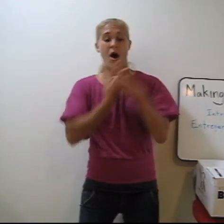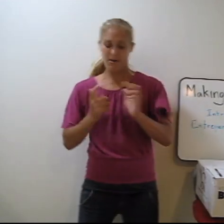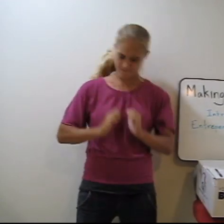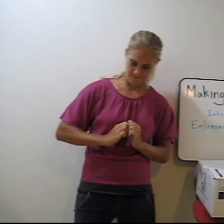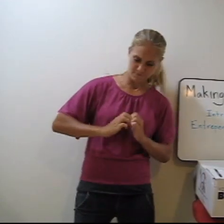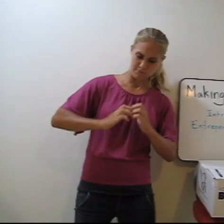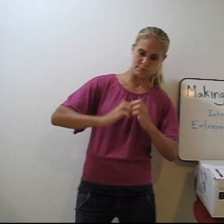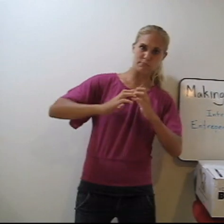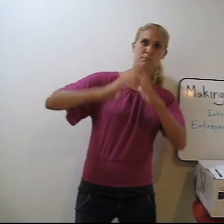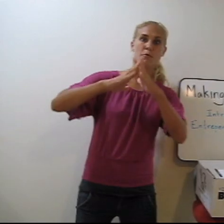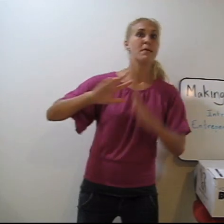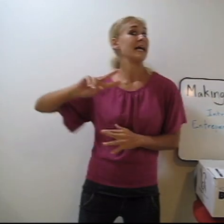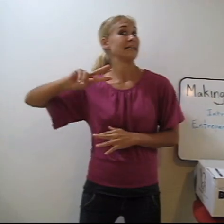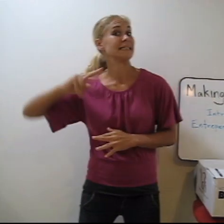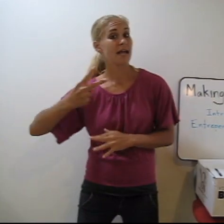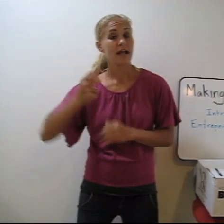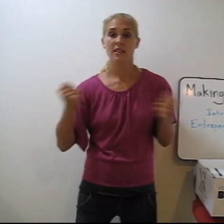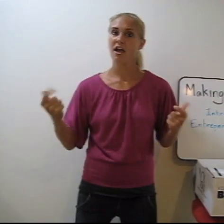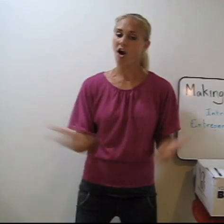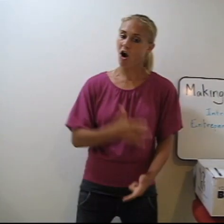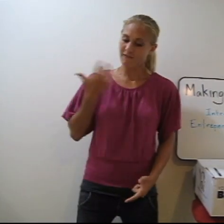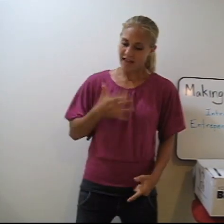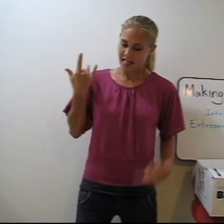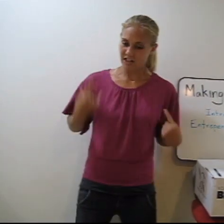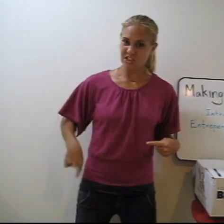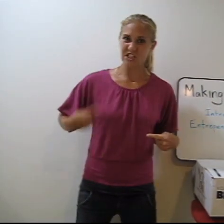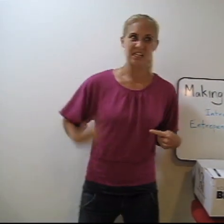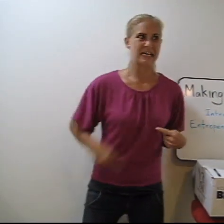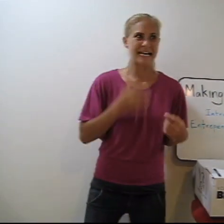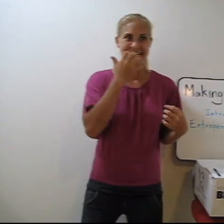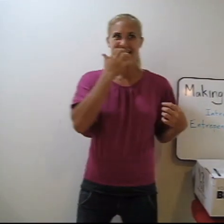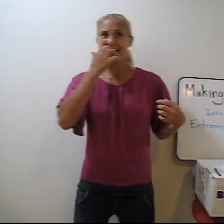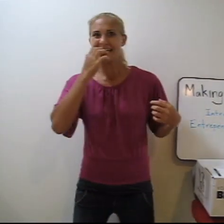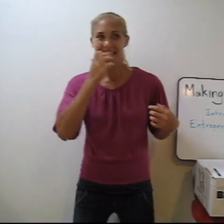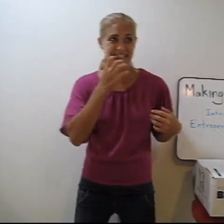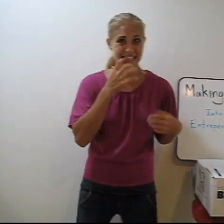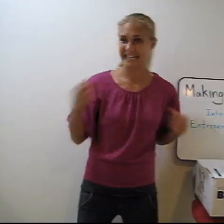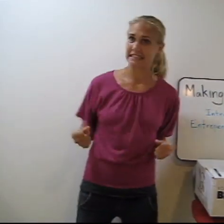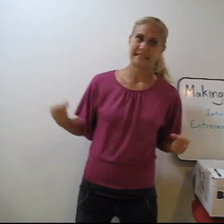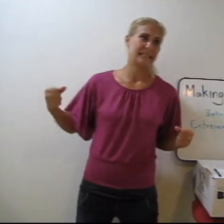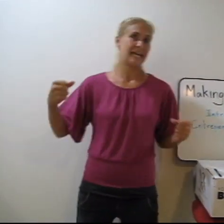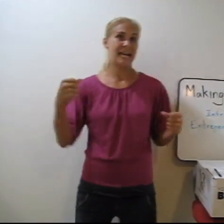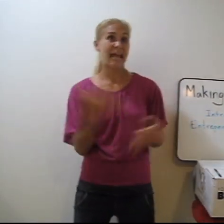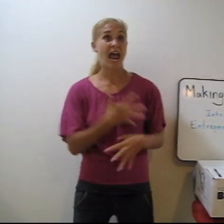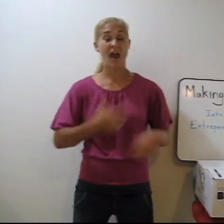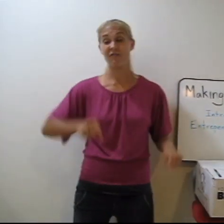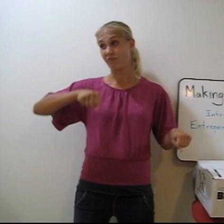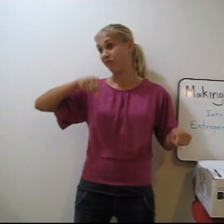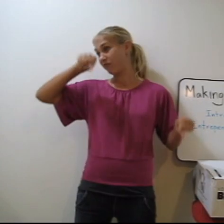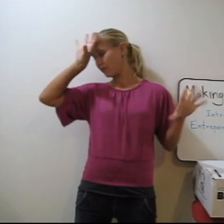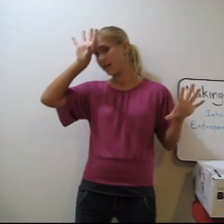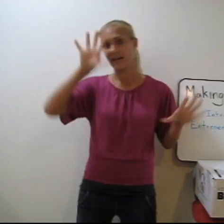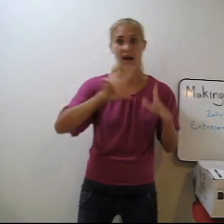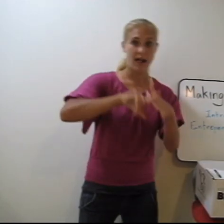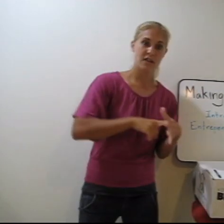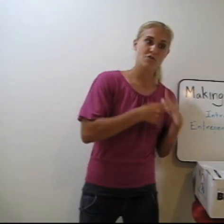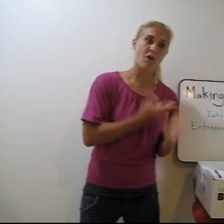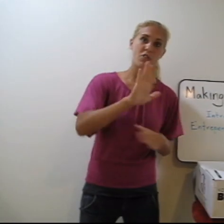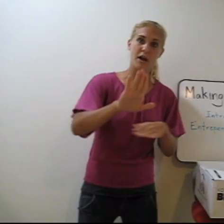secondly, they all felt nervous, uneasy, if not downright scared and terrified in the beginning. Yes, this